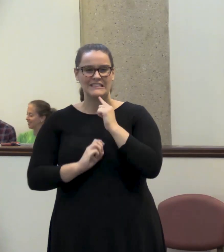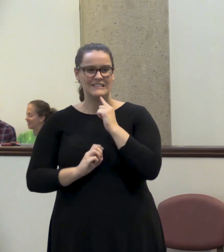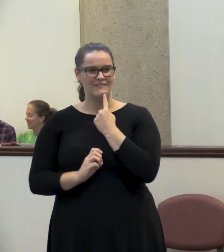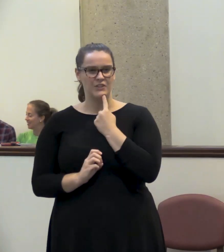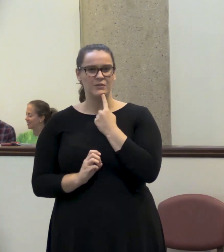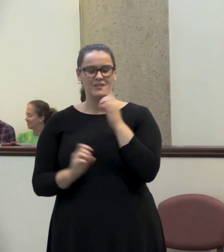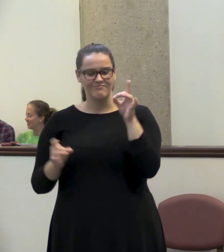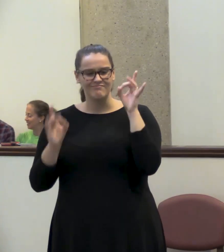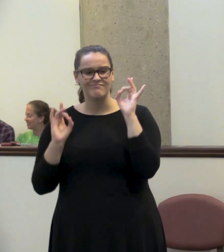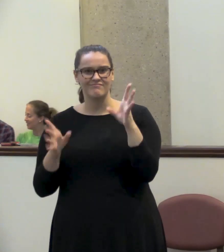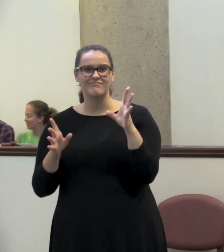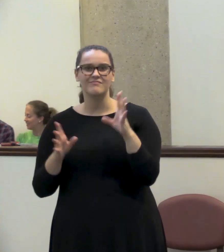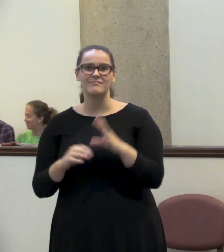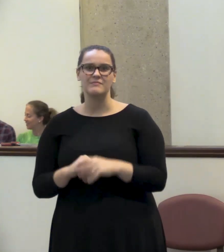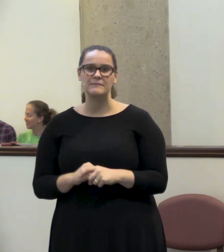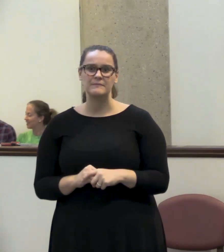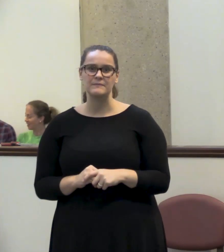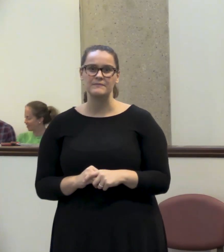decree.